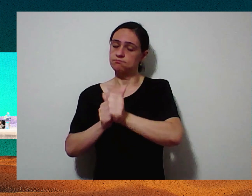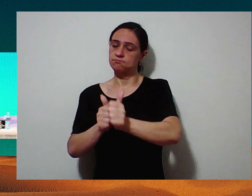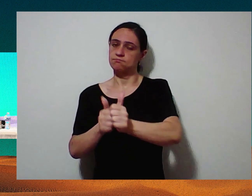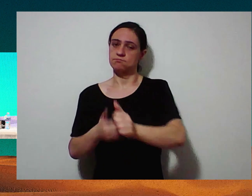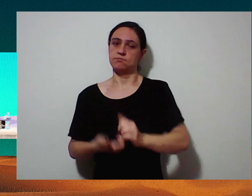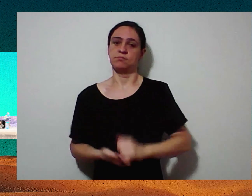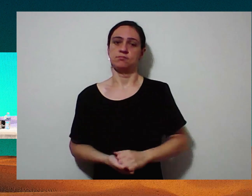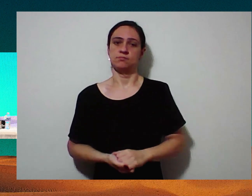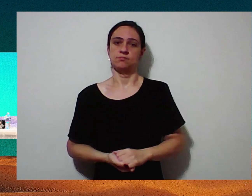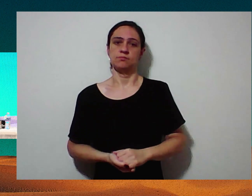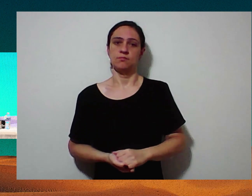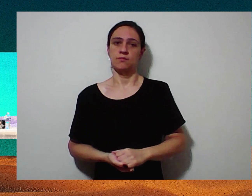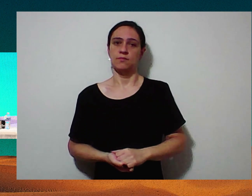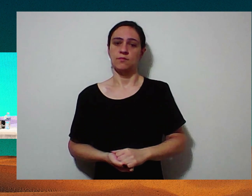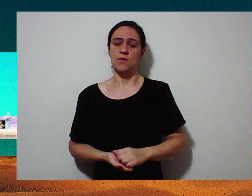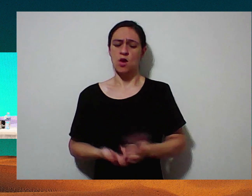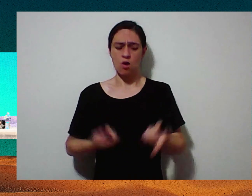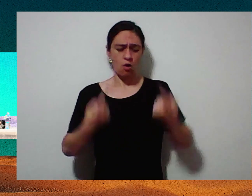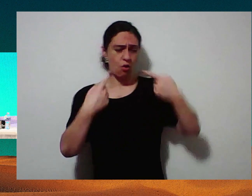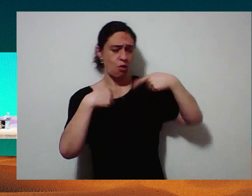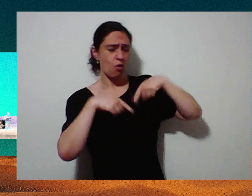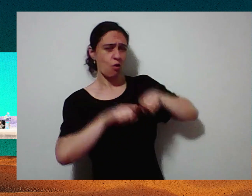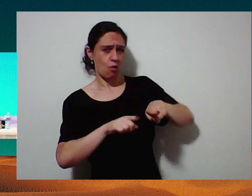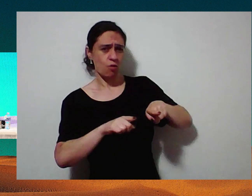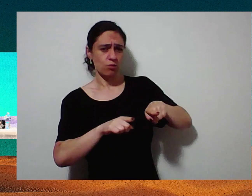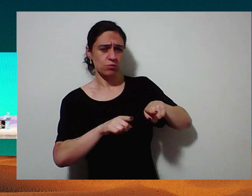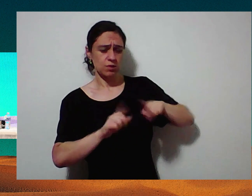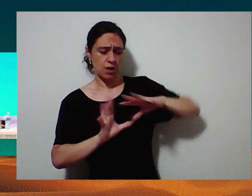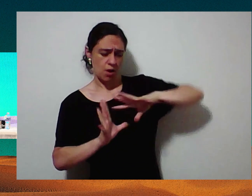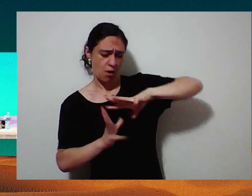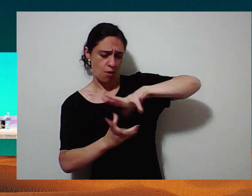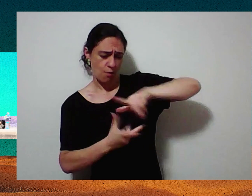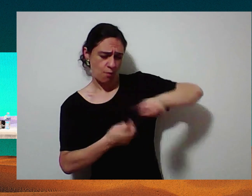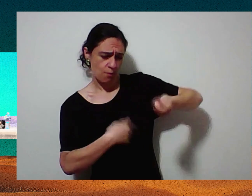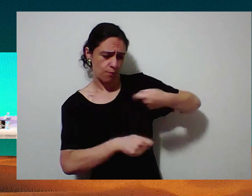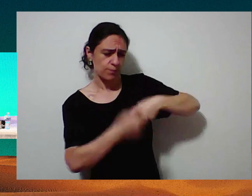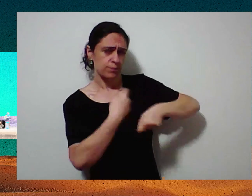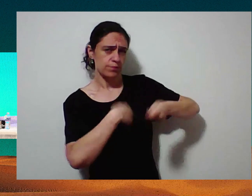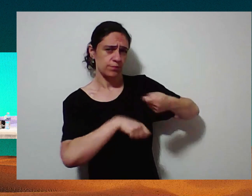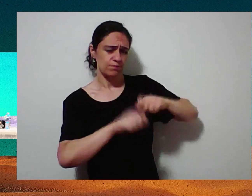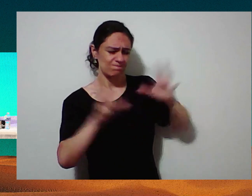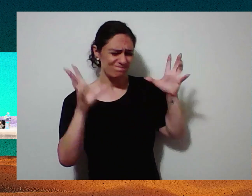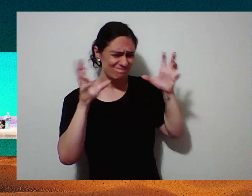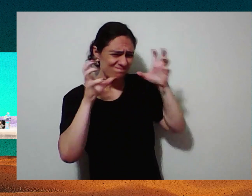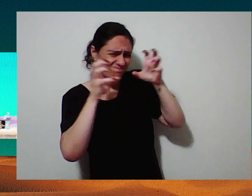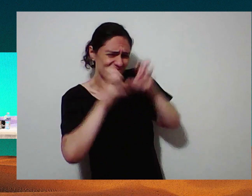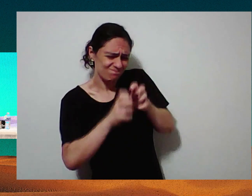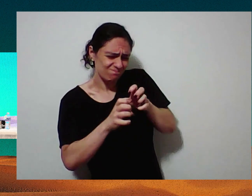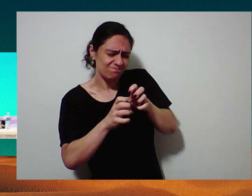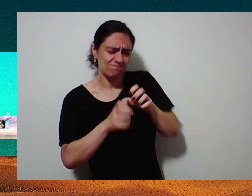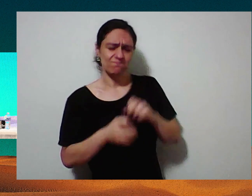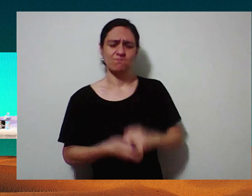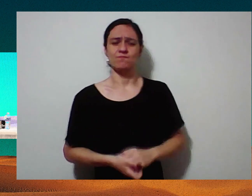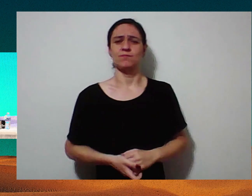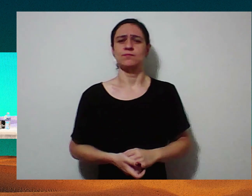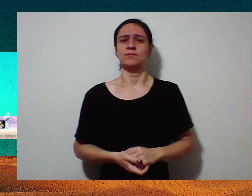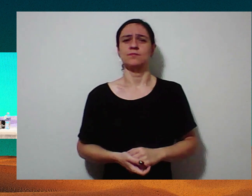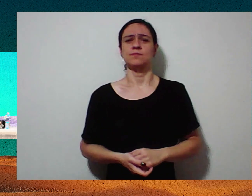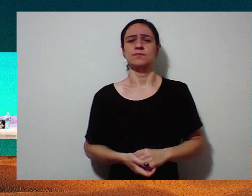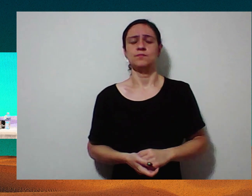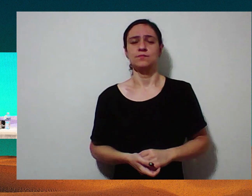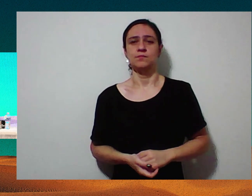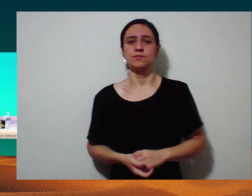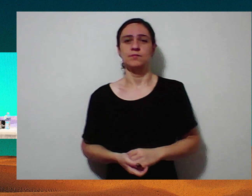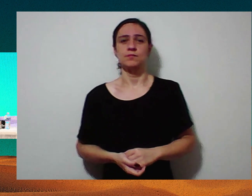os dominadores desse mundo das trevas. Against the rulers of the darkness of this age. Contra as